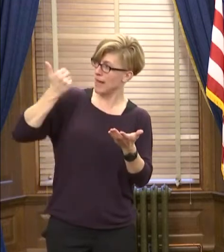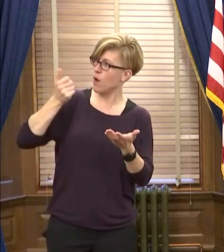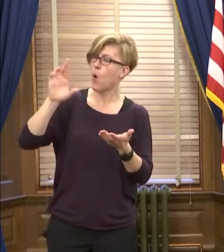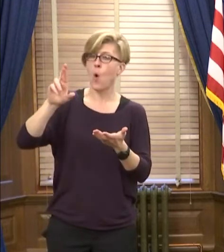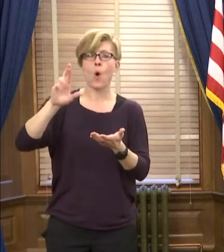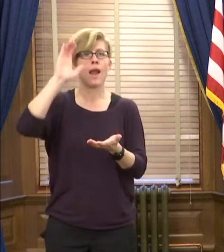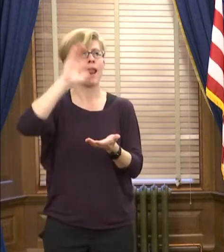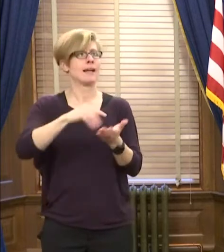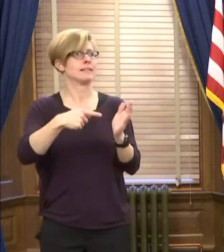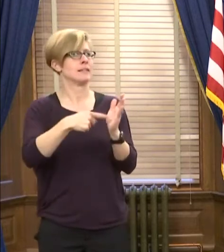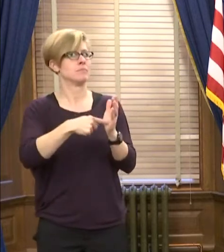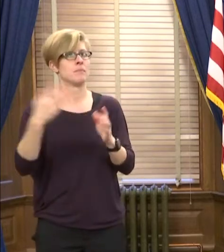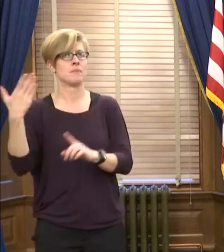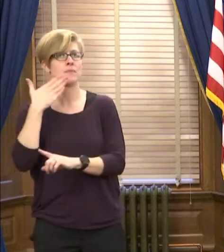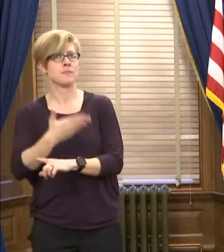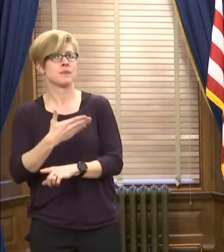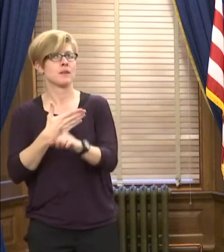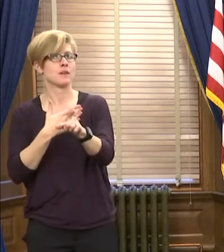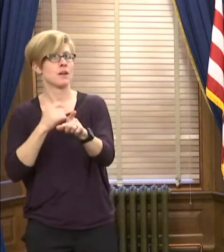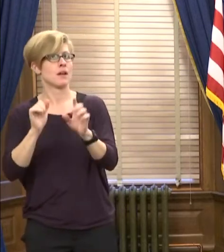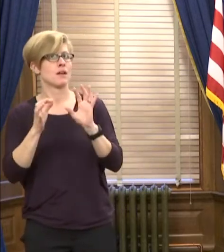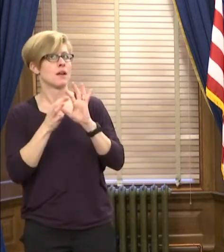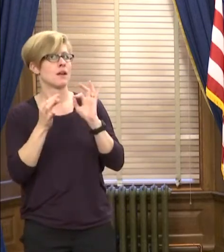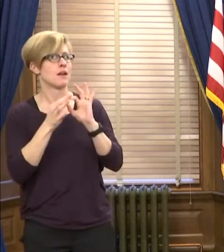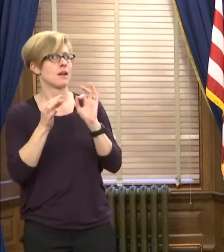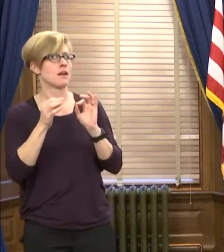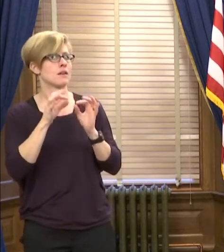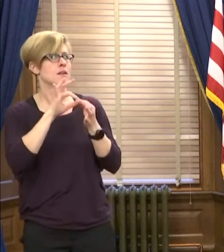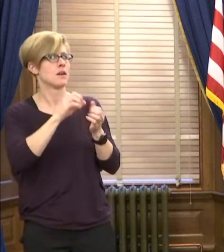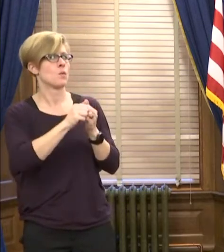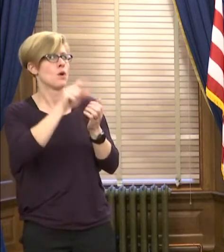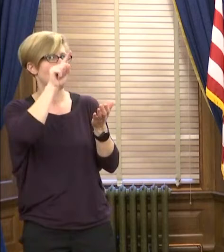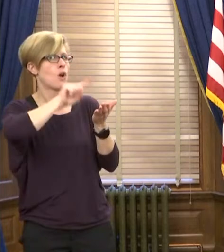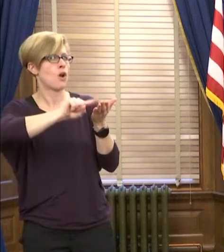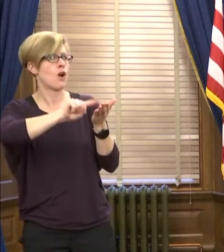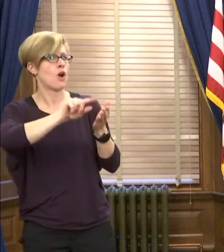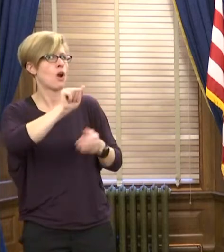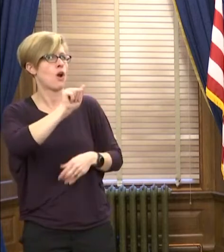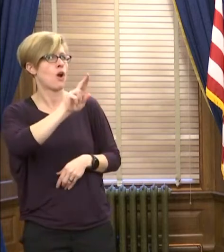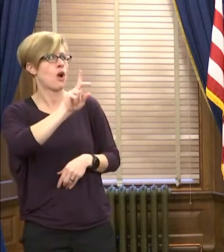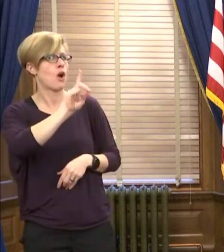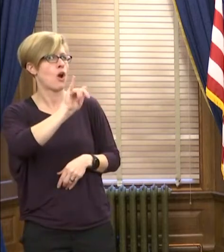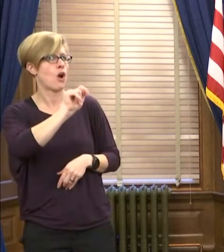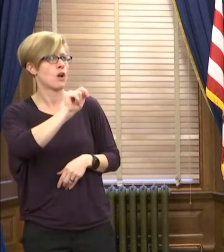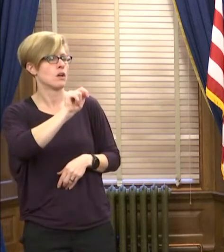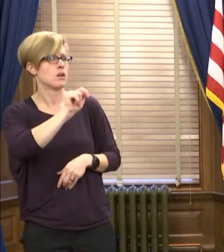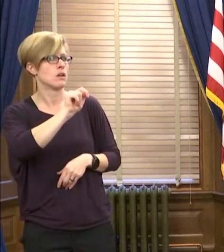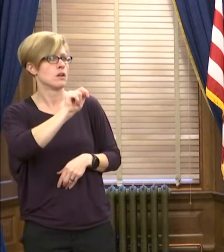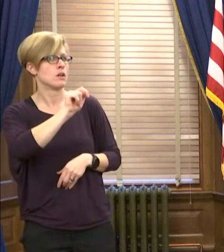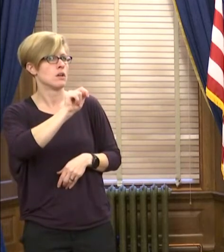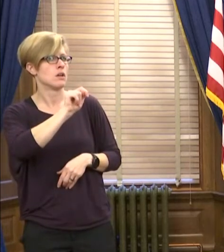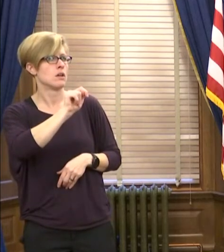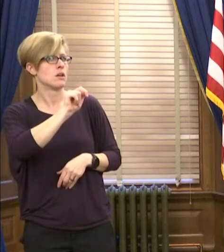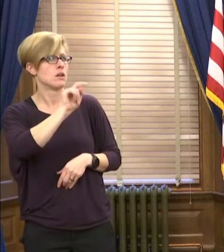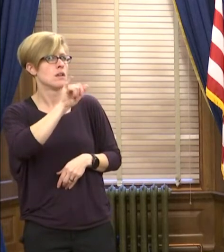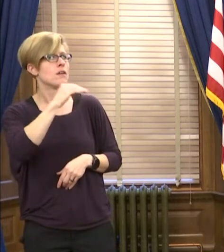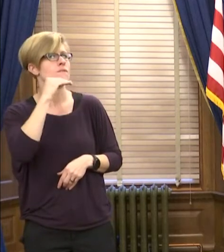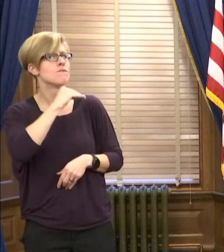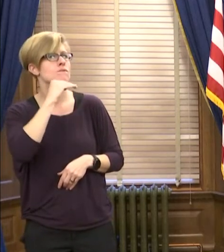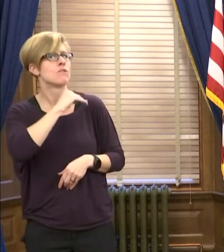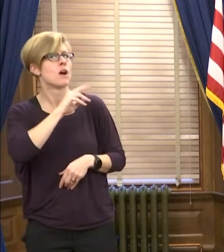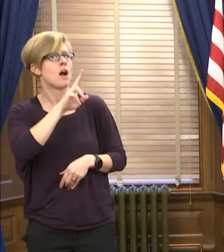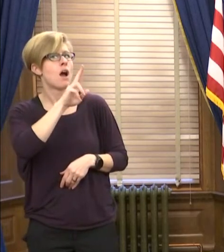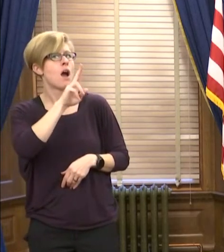debt. Thank you. Do you have any comment on this audit that suggests that the fraud might, you know, unemployment might be 600